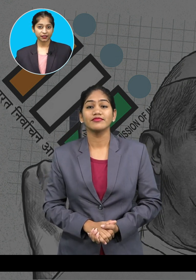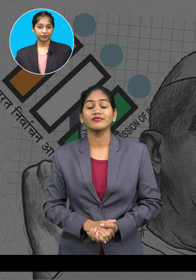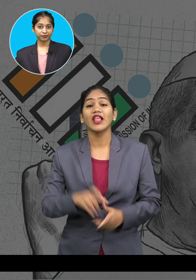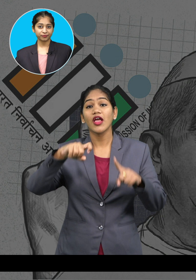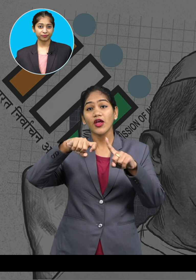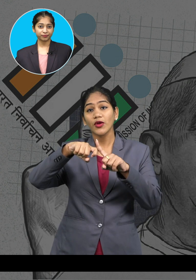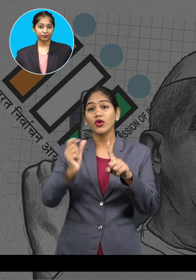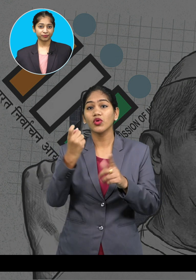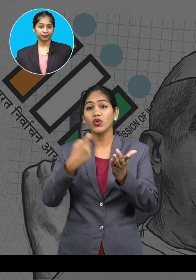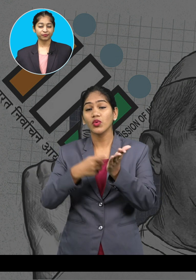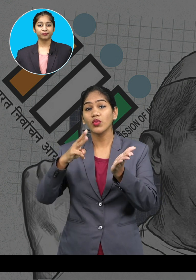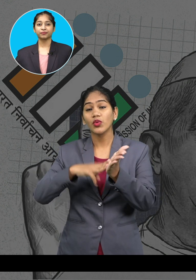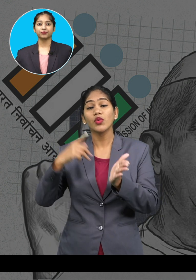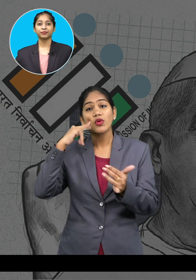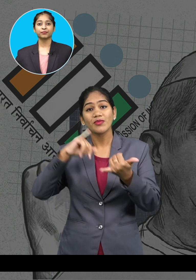Kurmis,